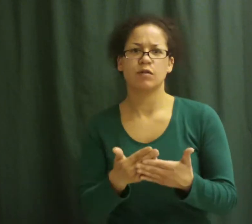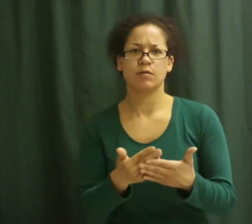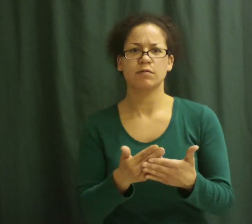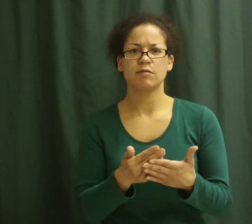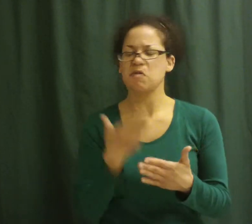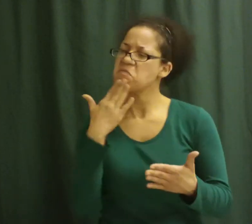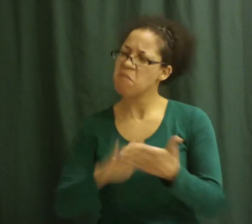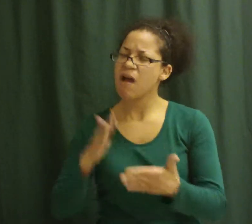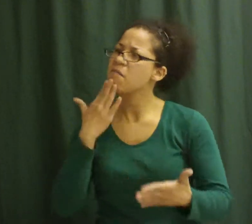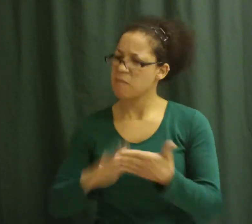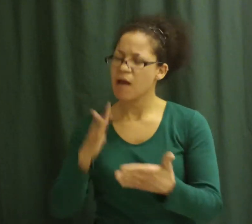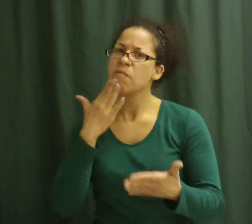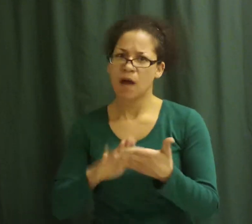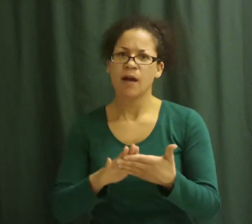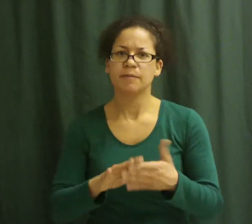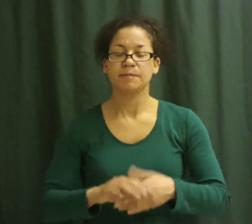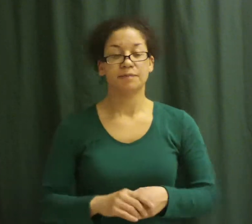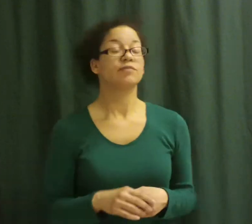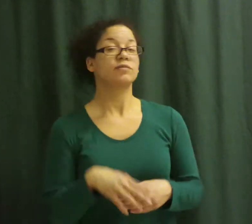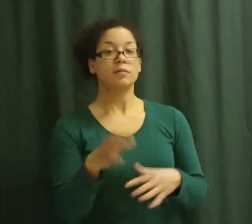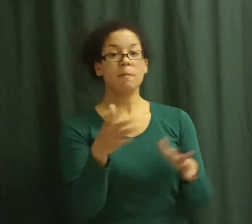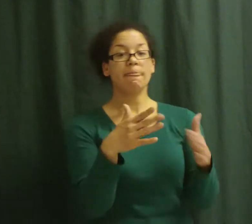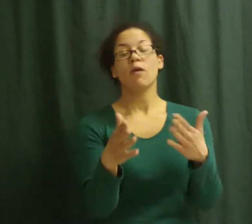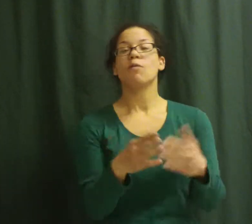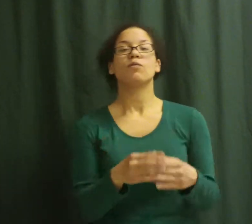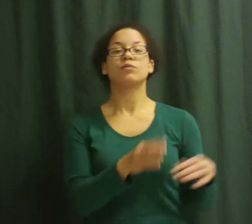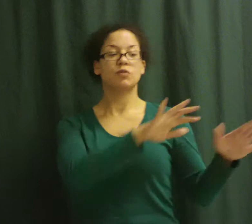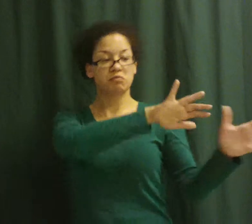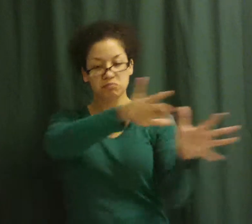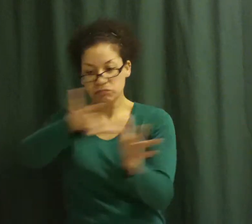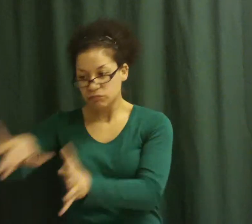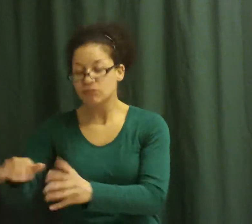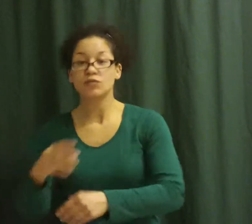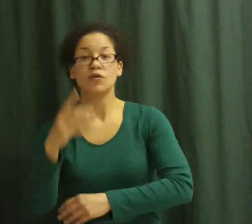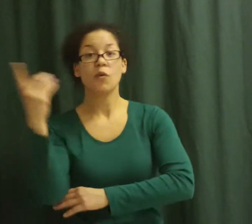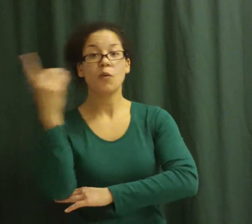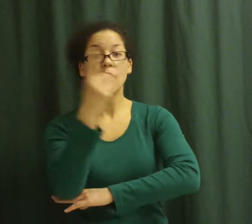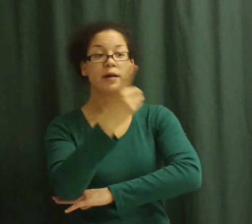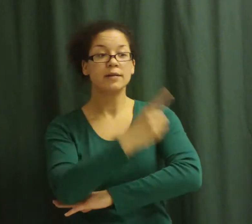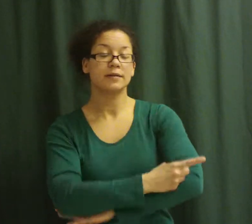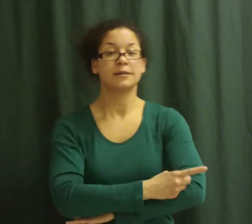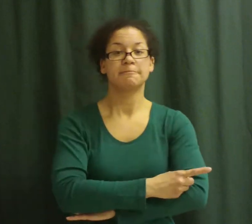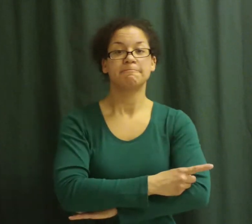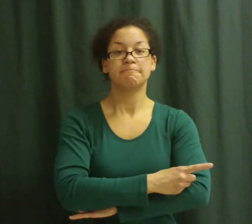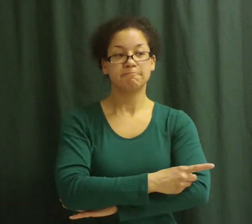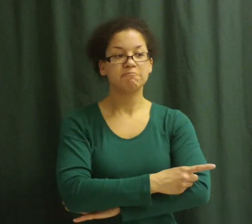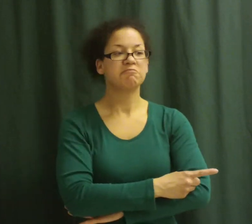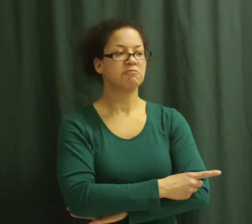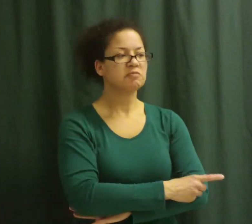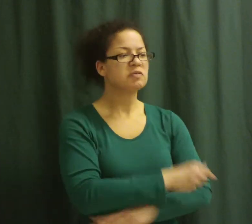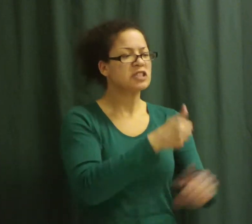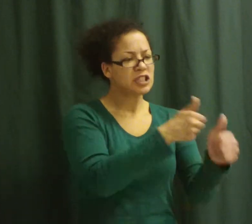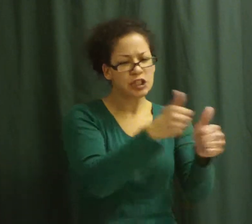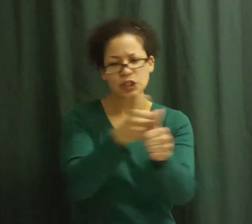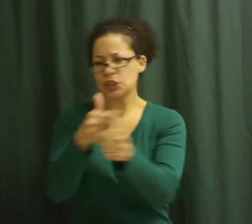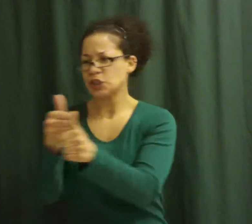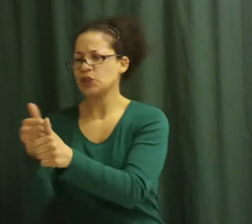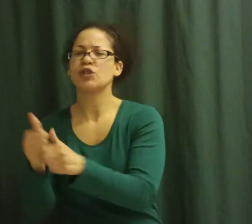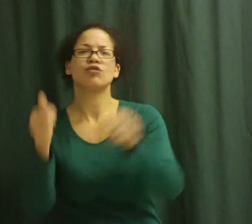little triangles and the little rectangles went out to play, but not together.